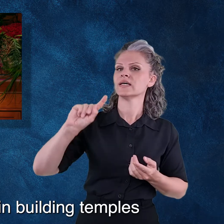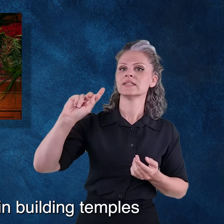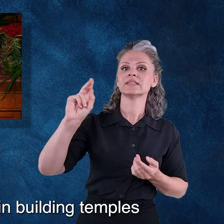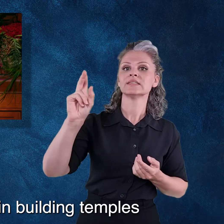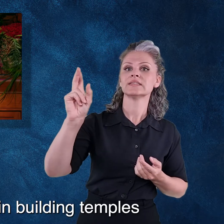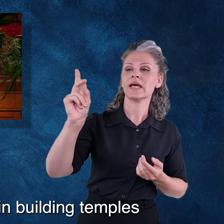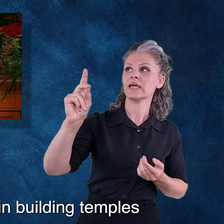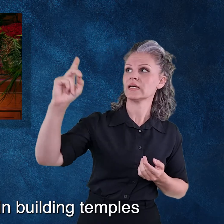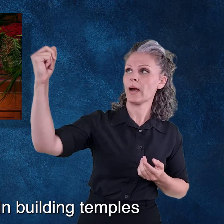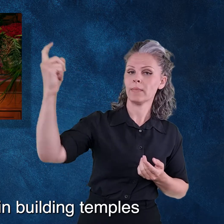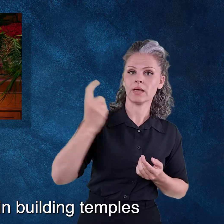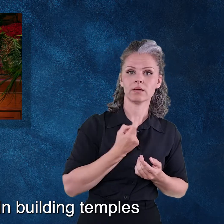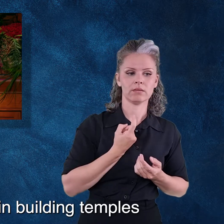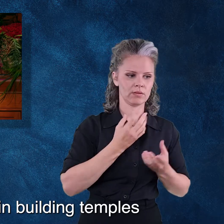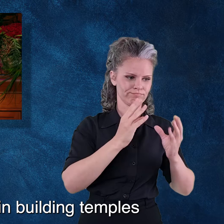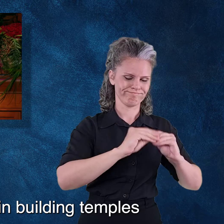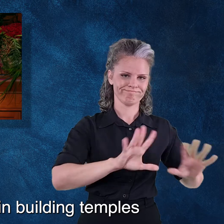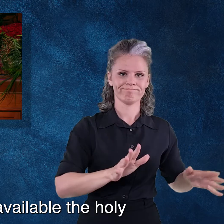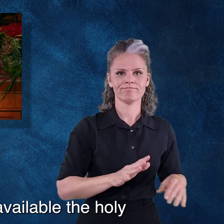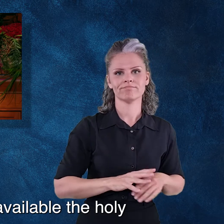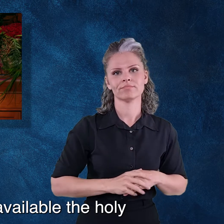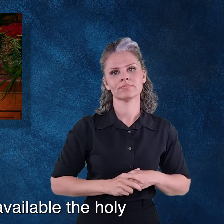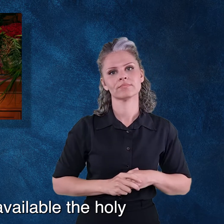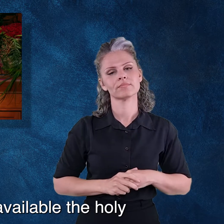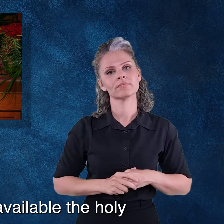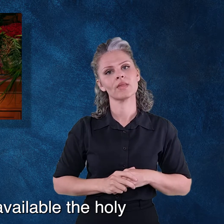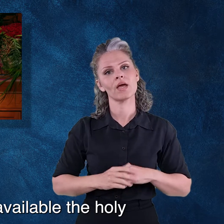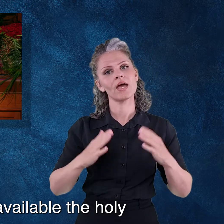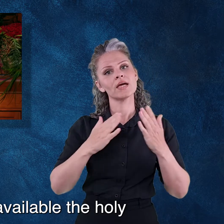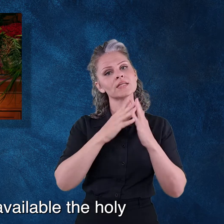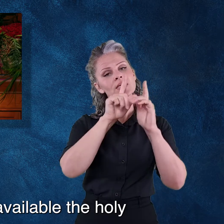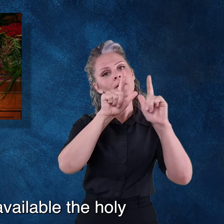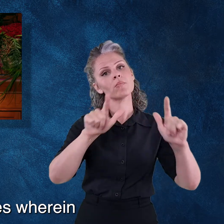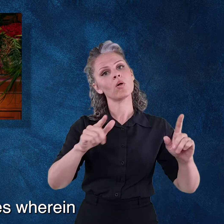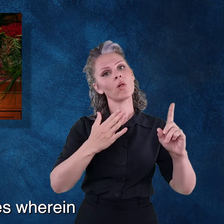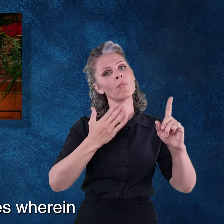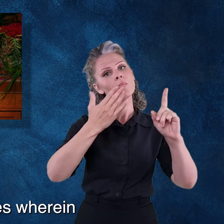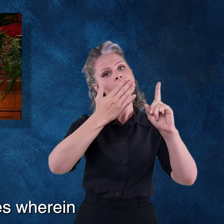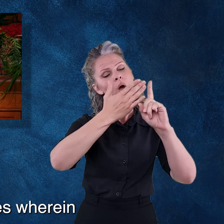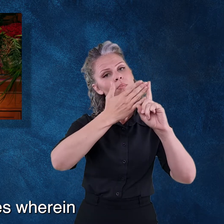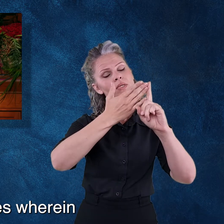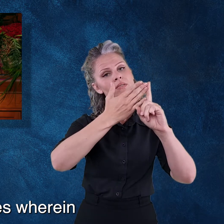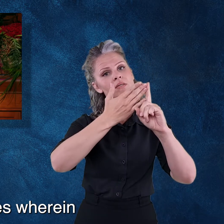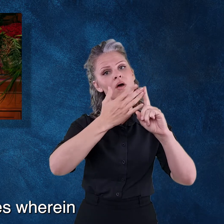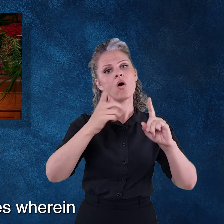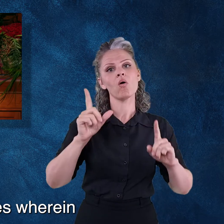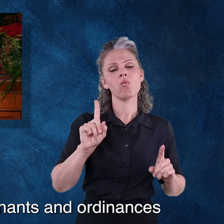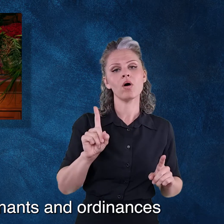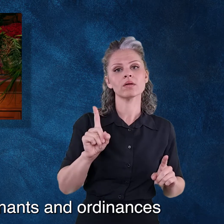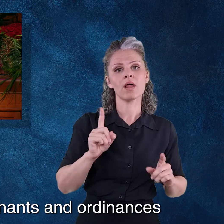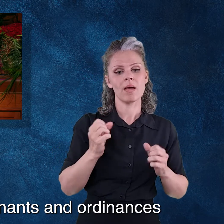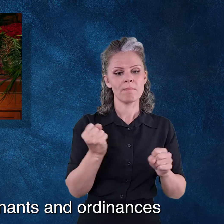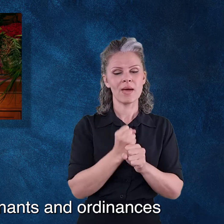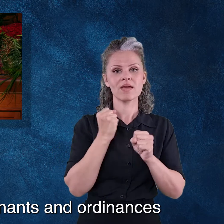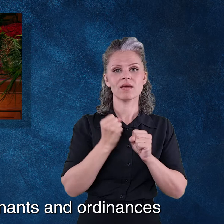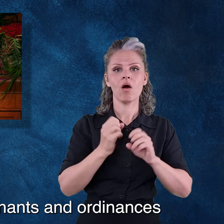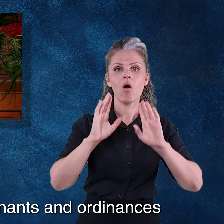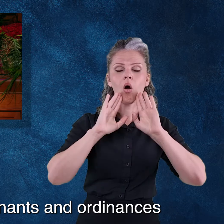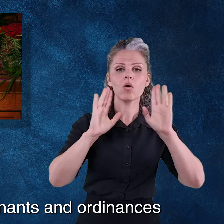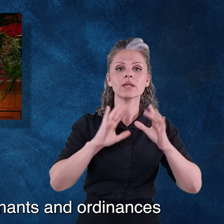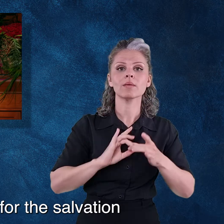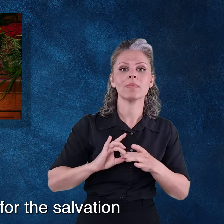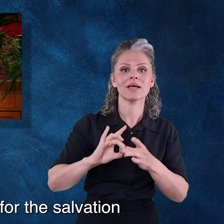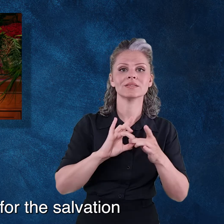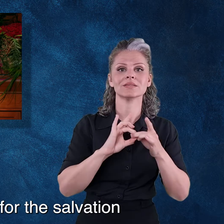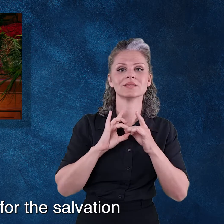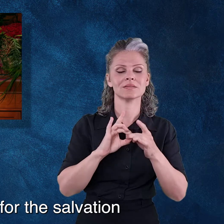Our purpose in building temples is to make available the holy places wherein the sacred covenants and